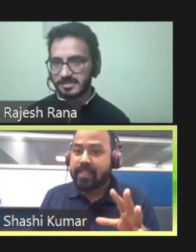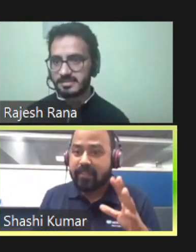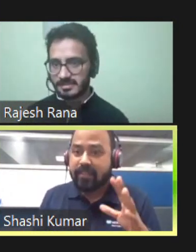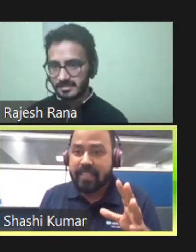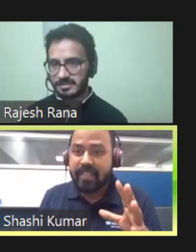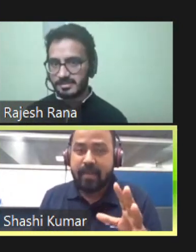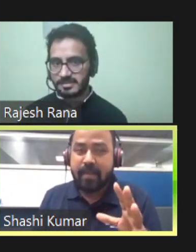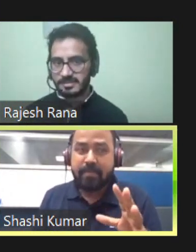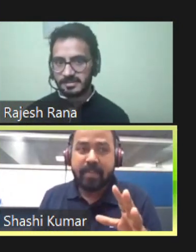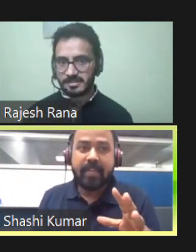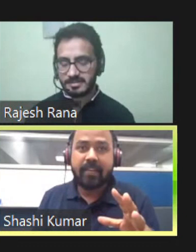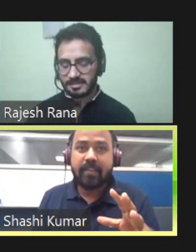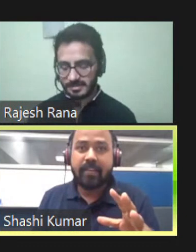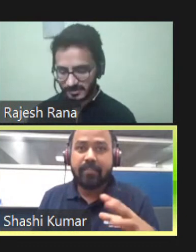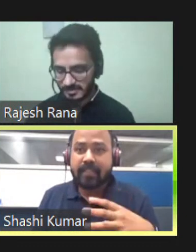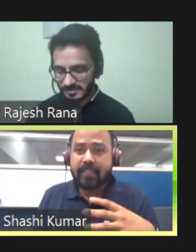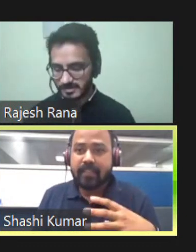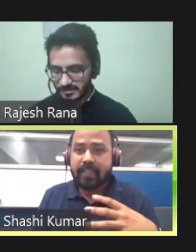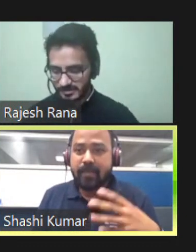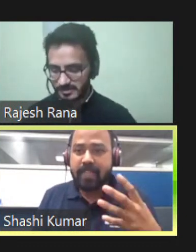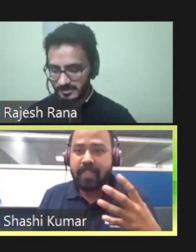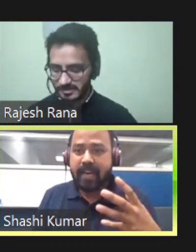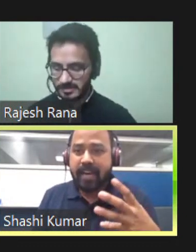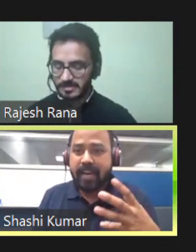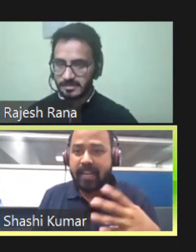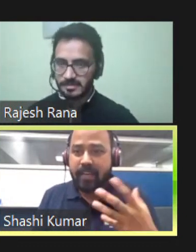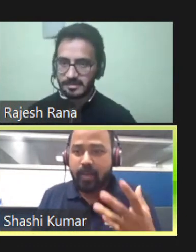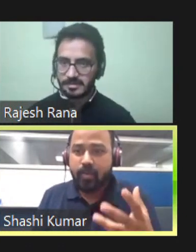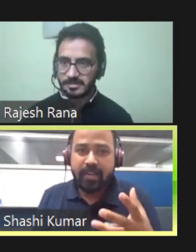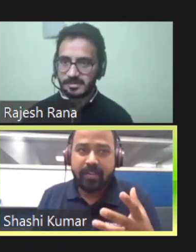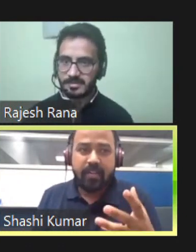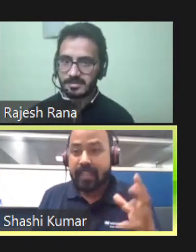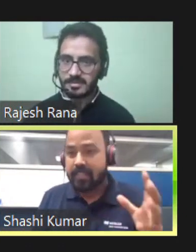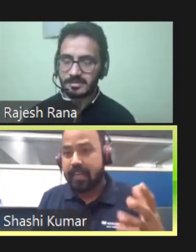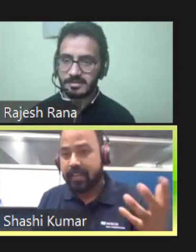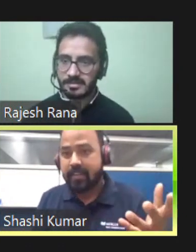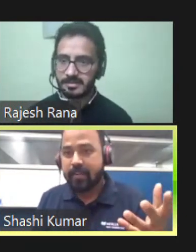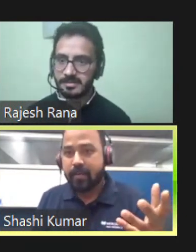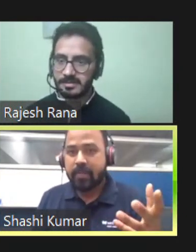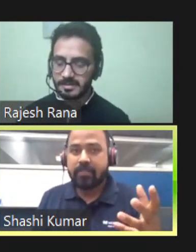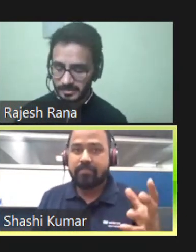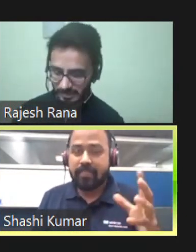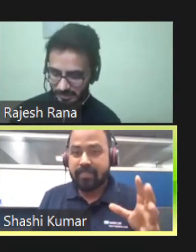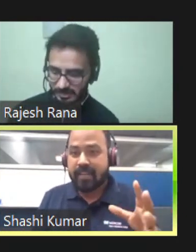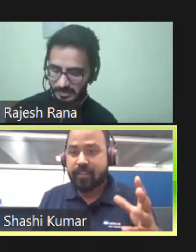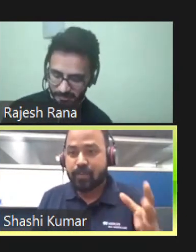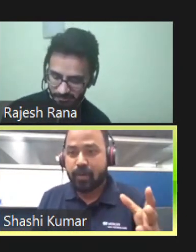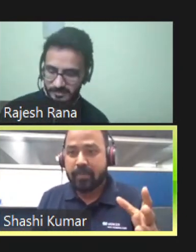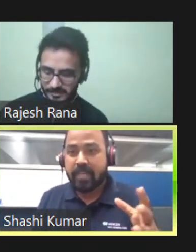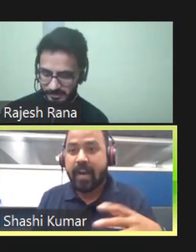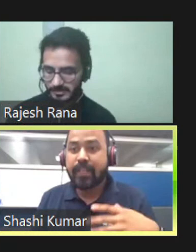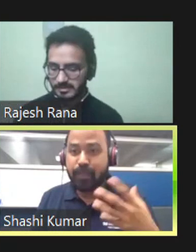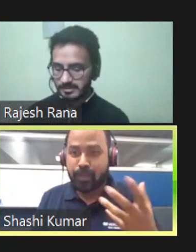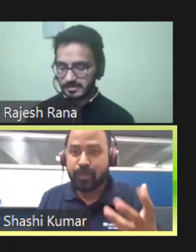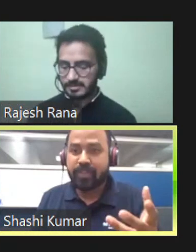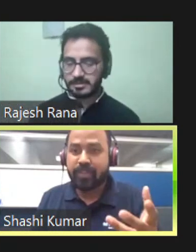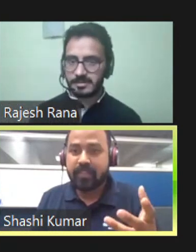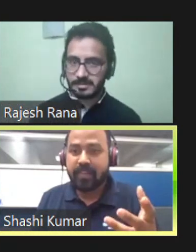and which can be like, which is something I can acquire. Yes, I can. But if that is stopping me,